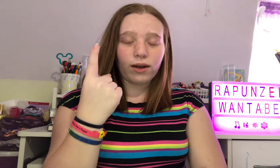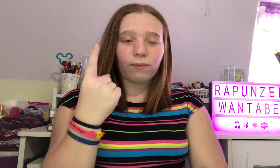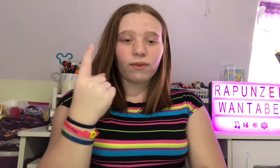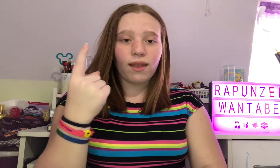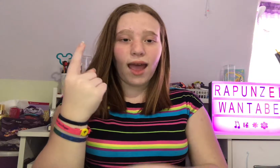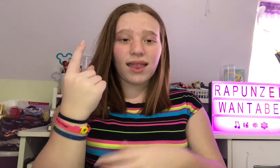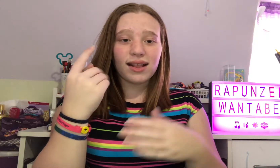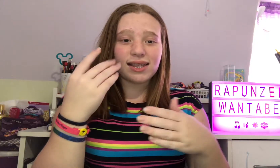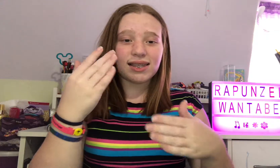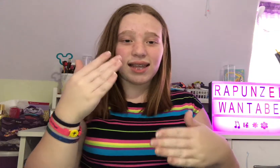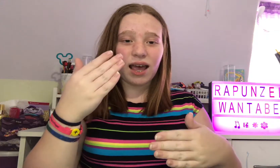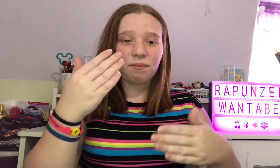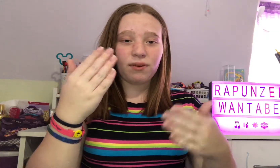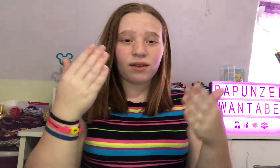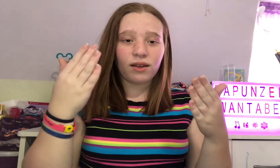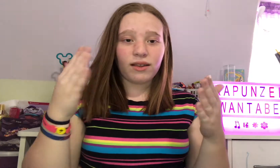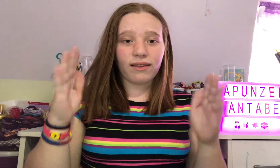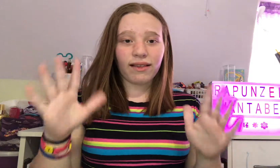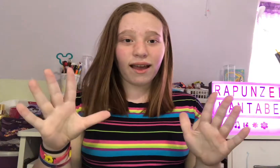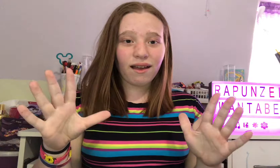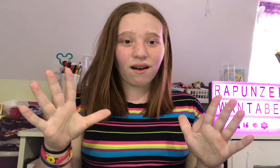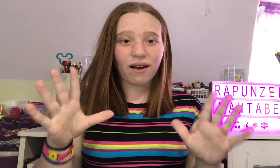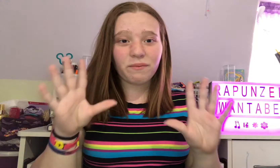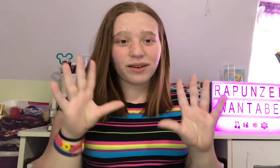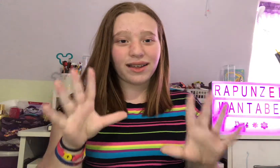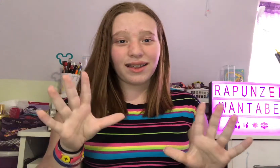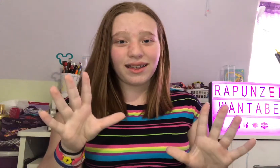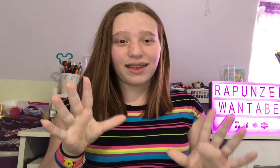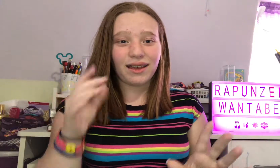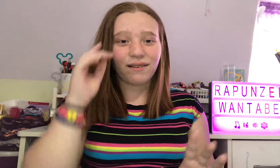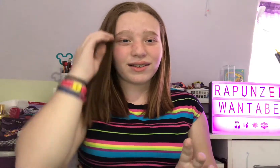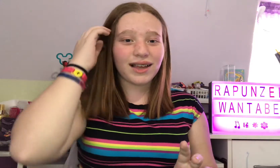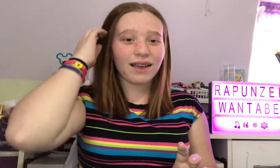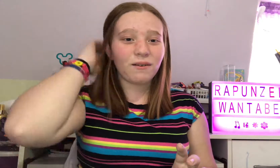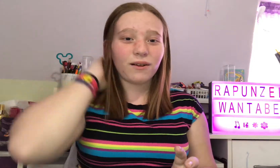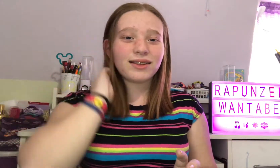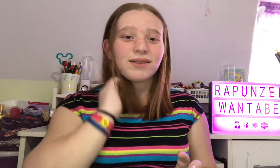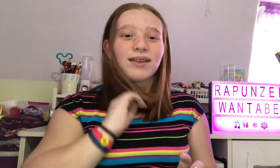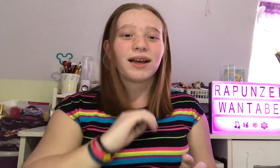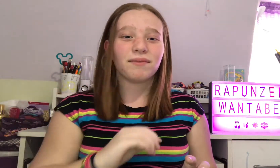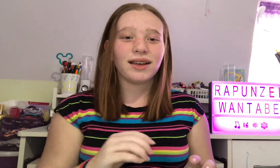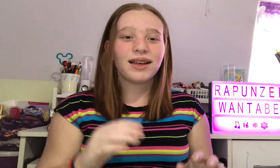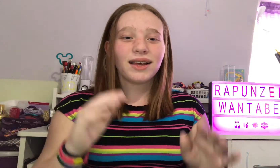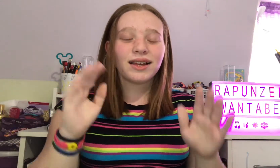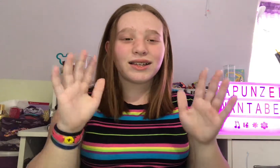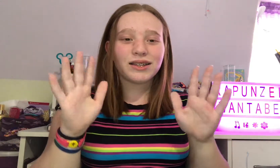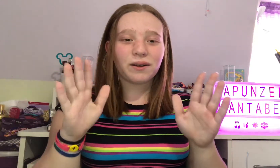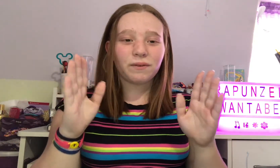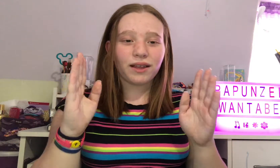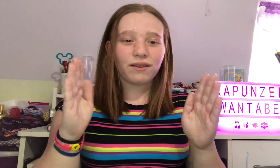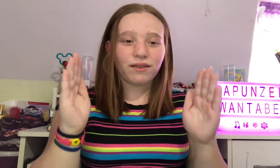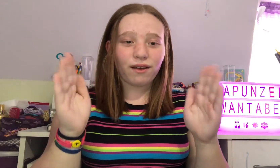one, and then step. This is kind of hard, but you know, it's kind of cool at the same time. So what you do is you have